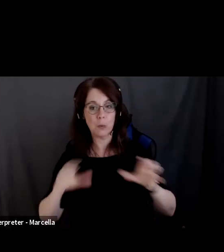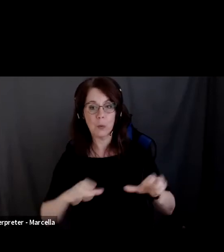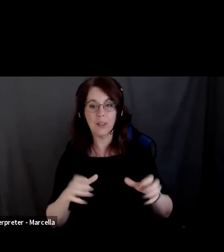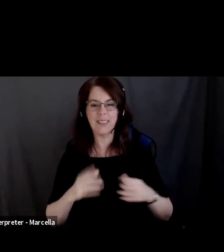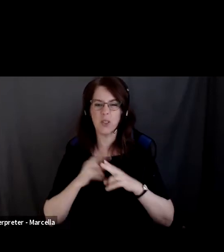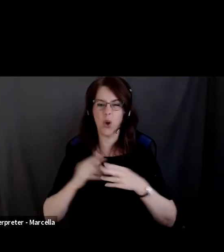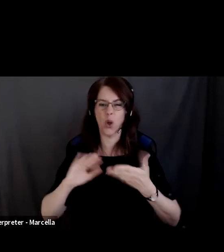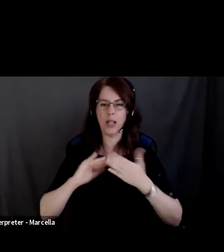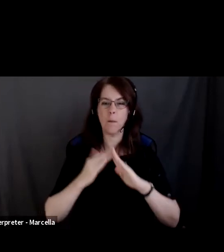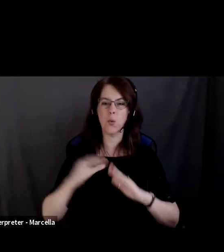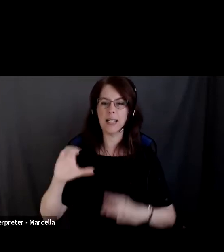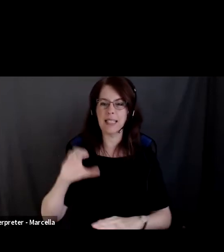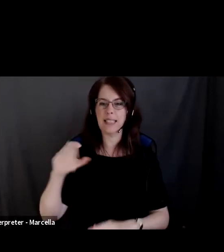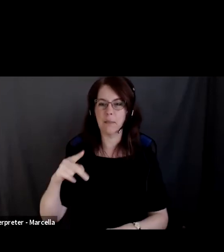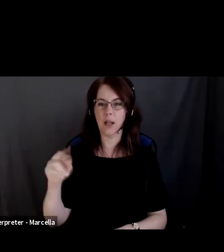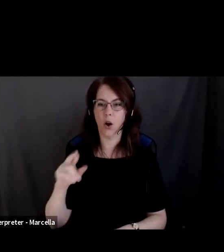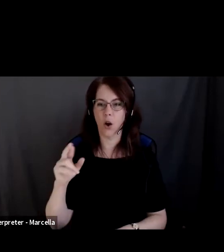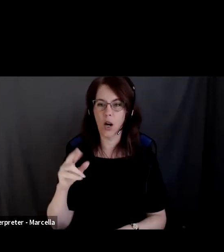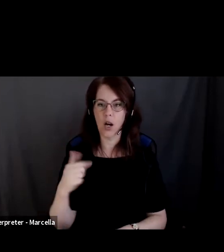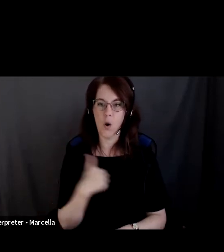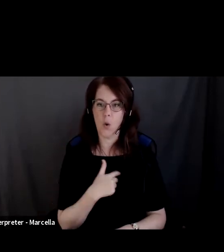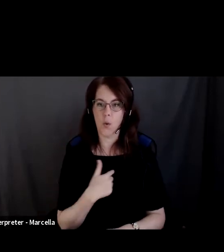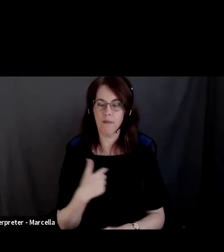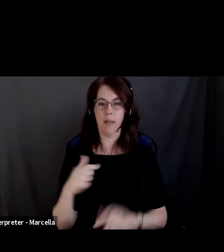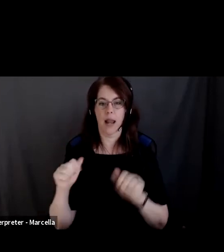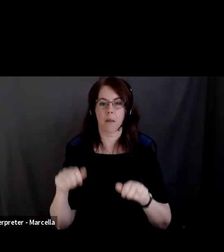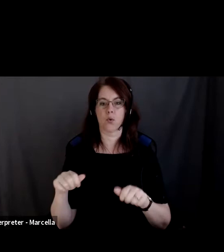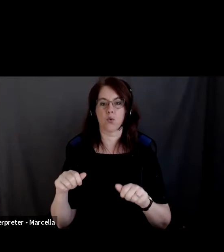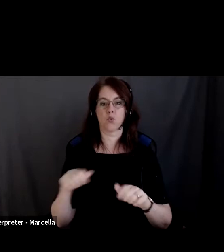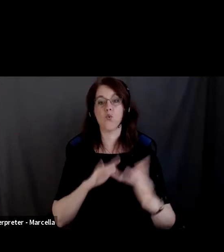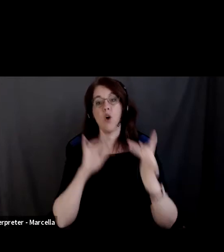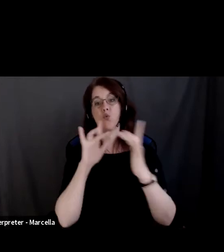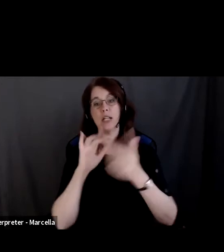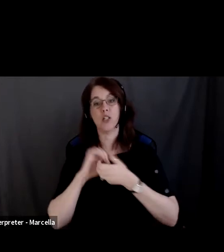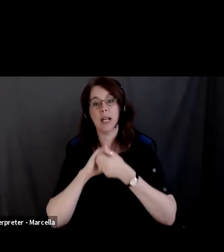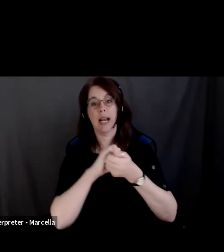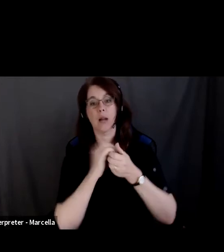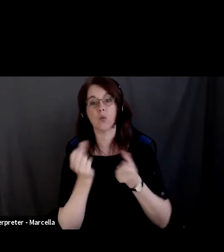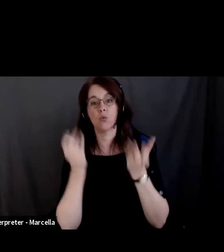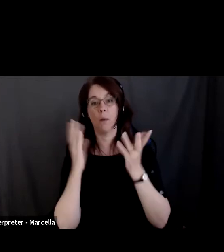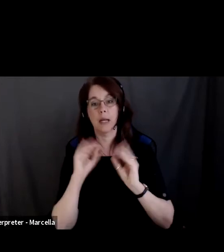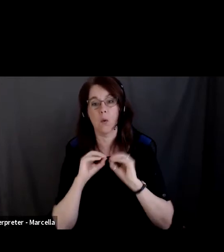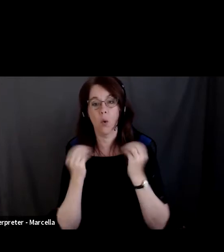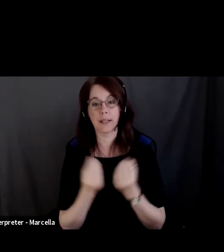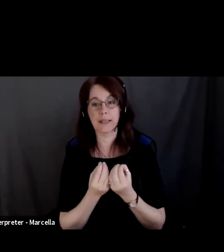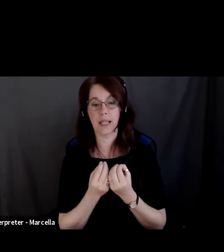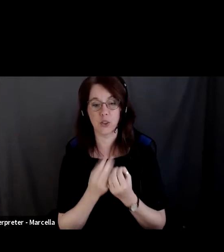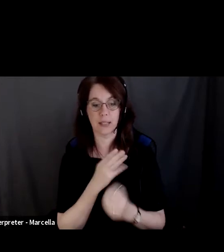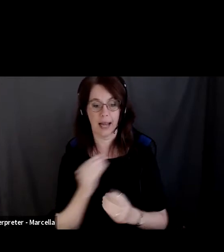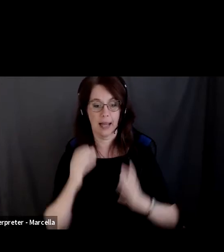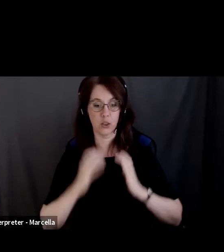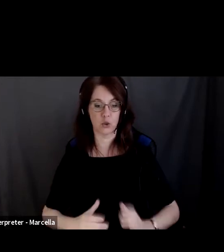Community CPR. And we have been able to reach and connect with so many other organizations and